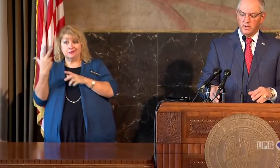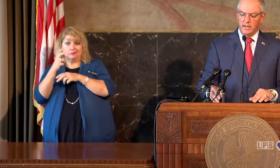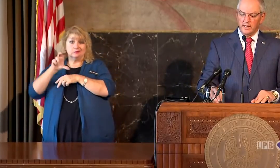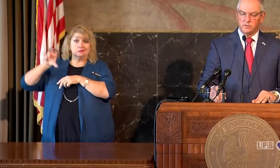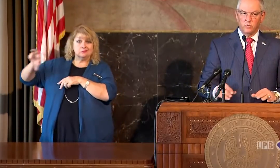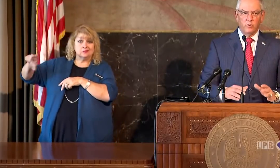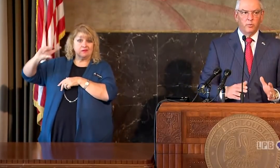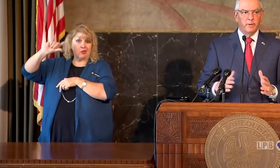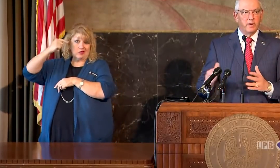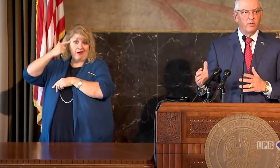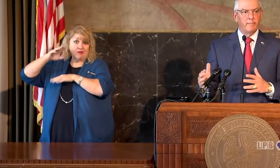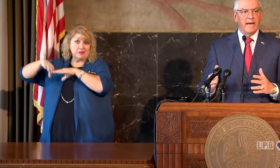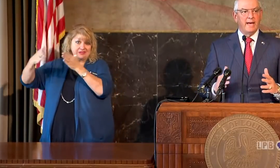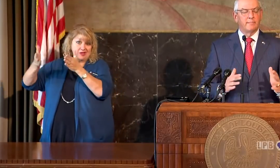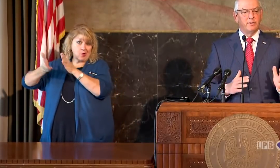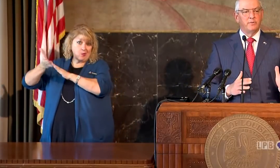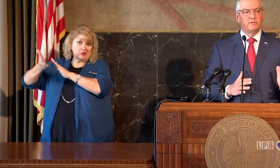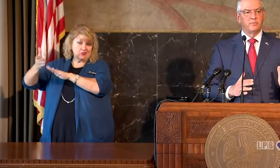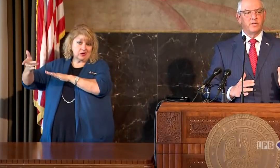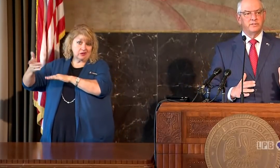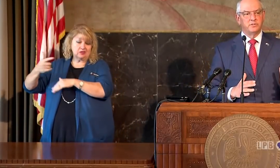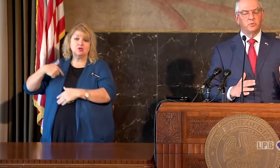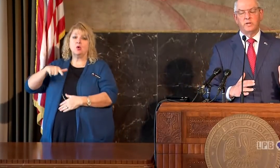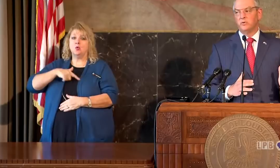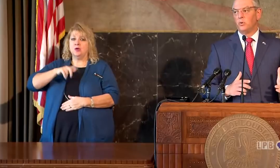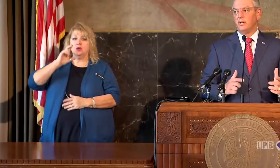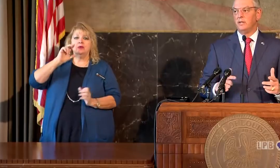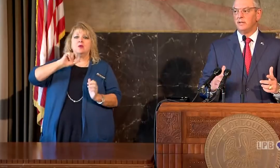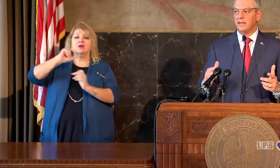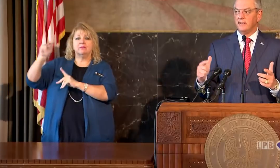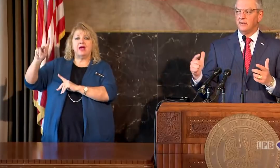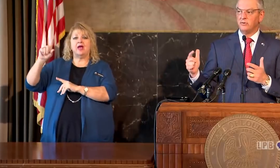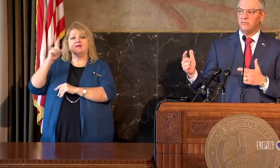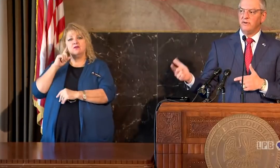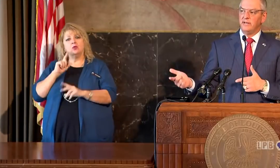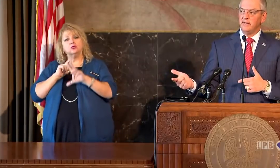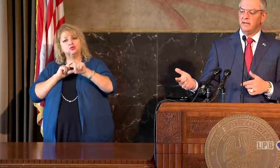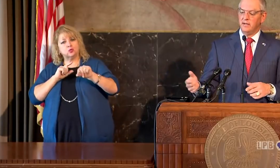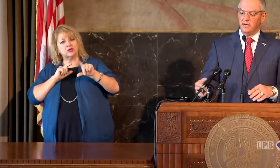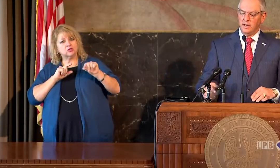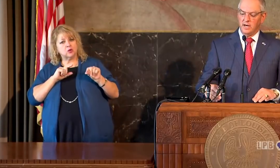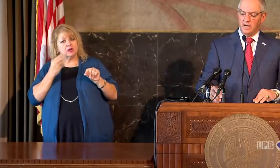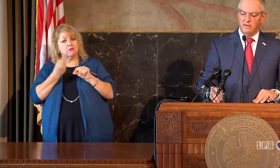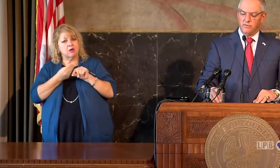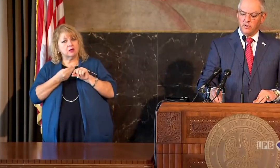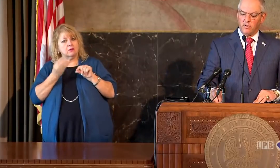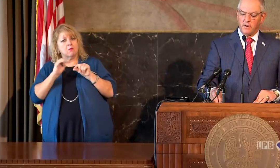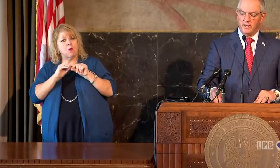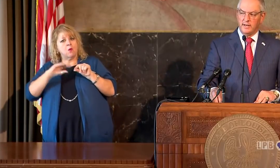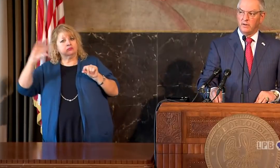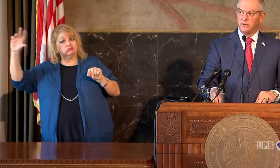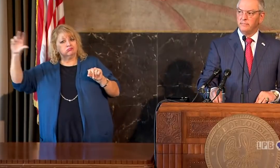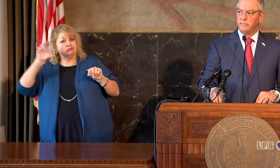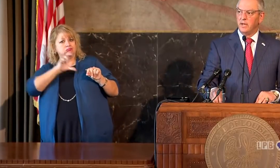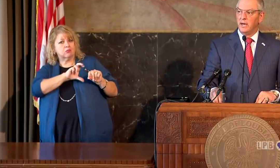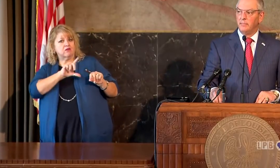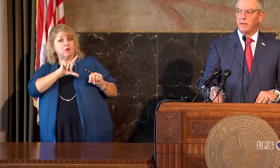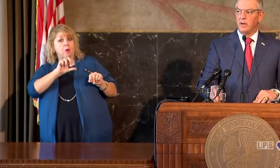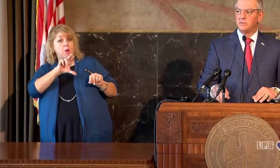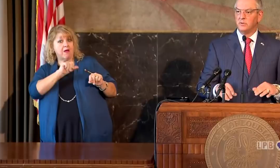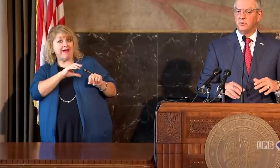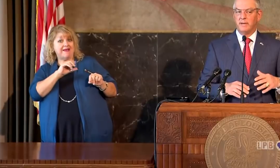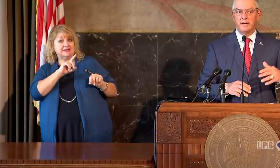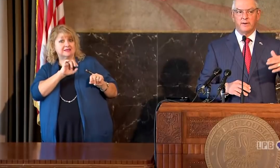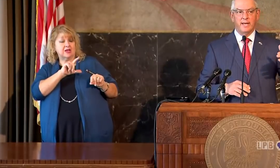forth. And so we will be going back, both as it relates to 2020, to get additional funding for Laura and Delta,